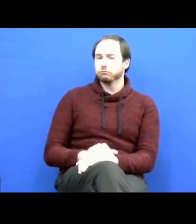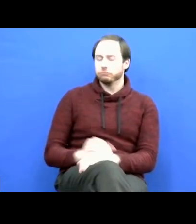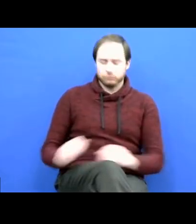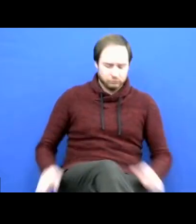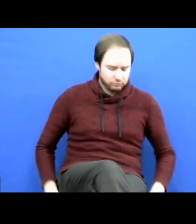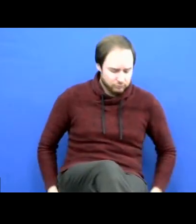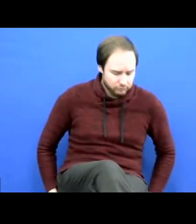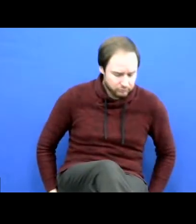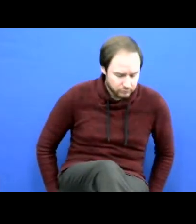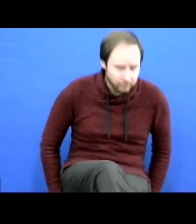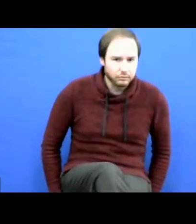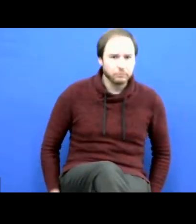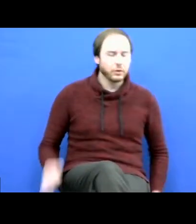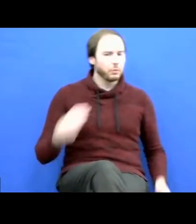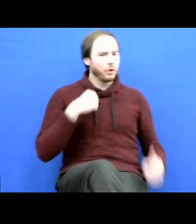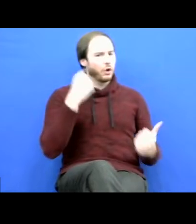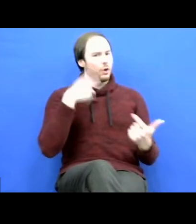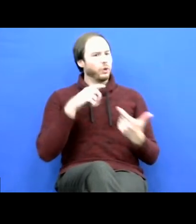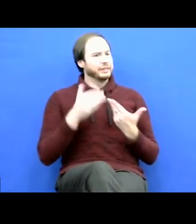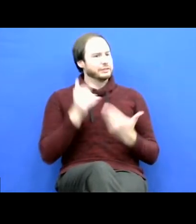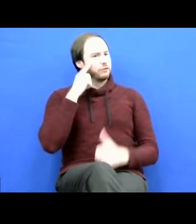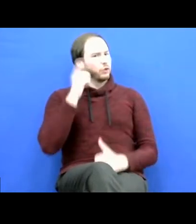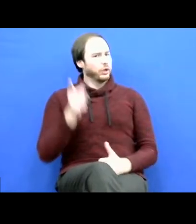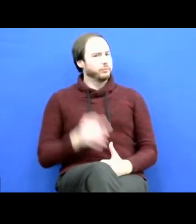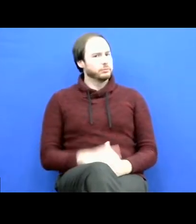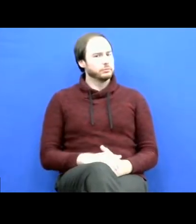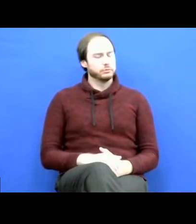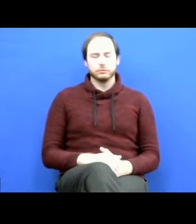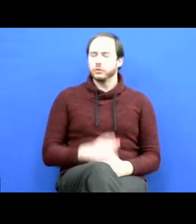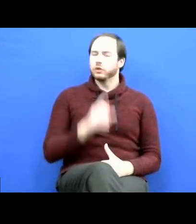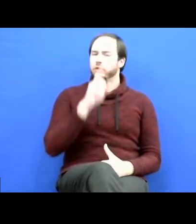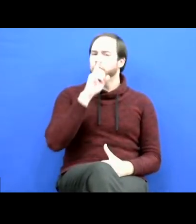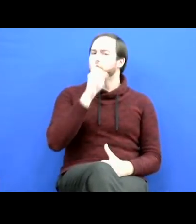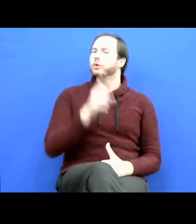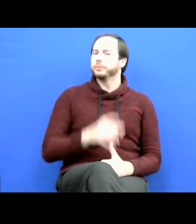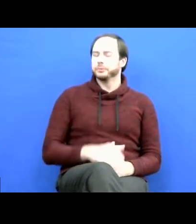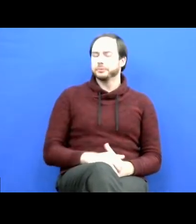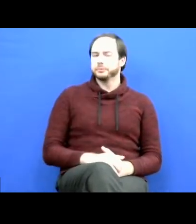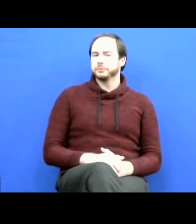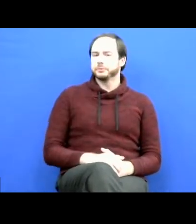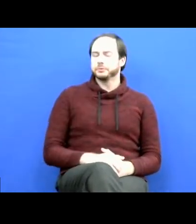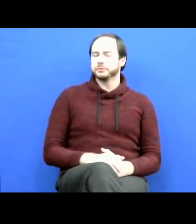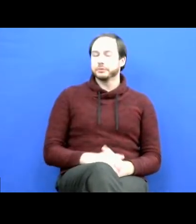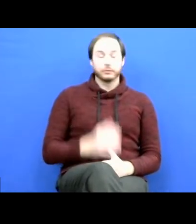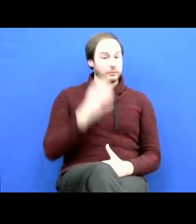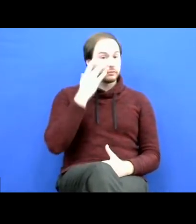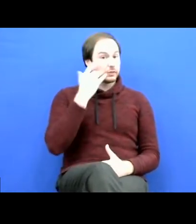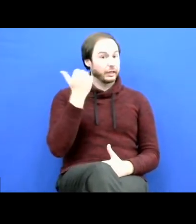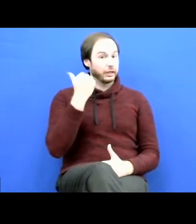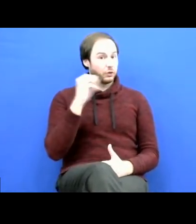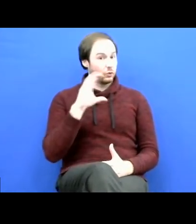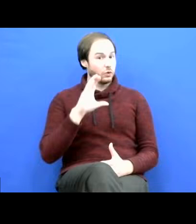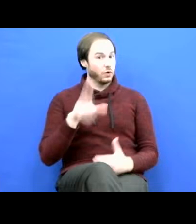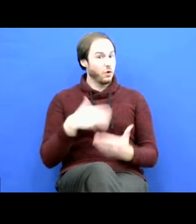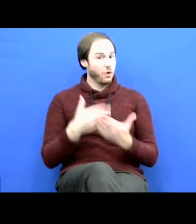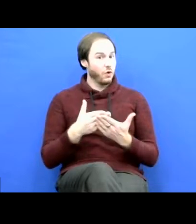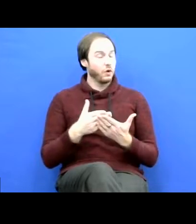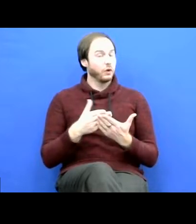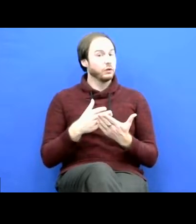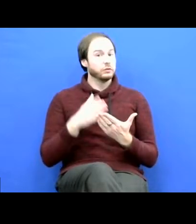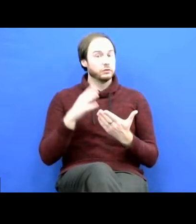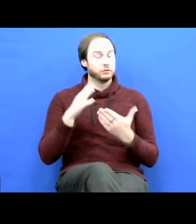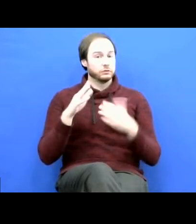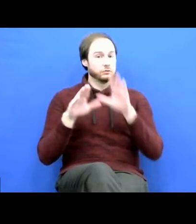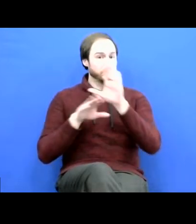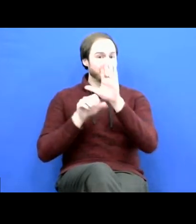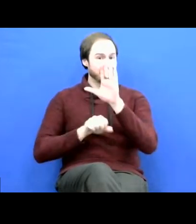made it easier for him. Sure. It was because he does all of the south to me and